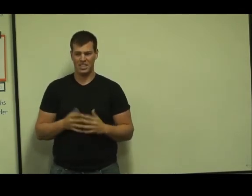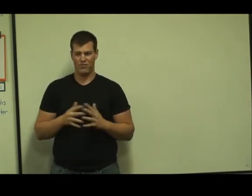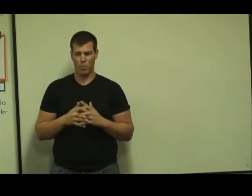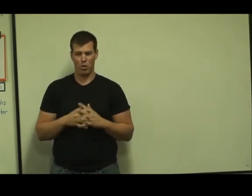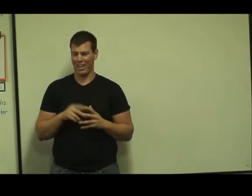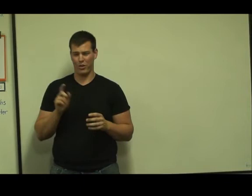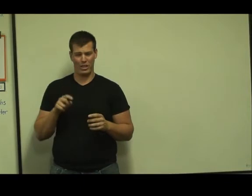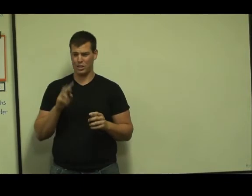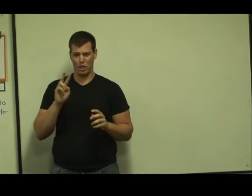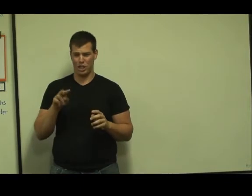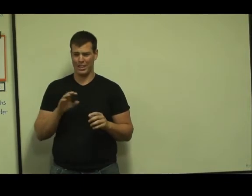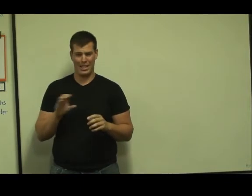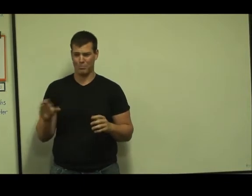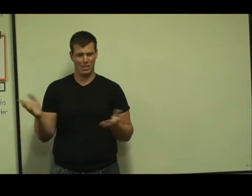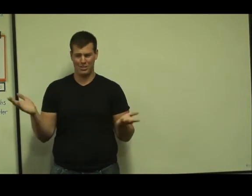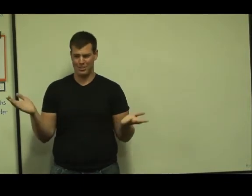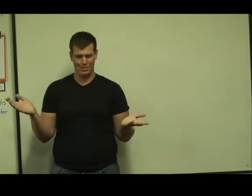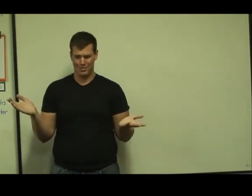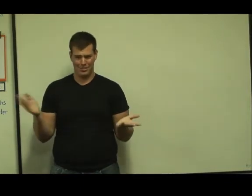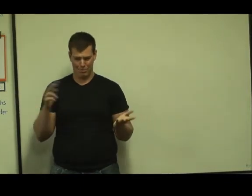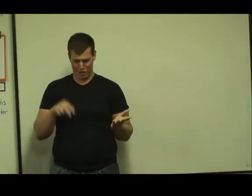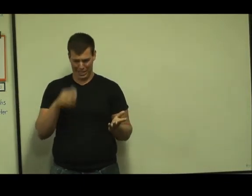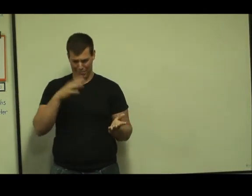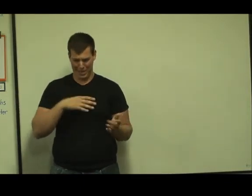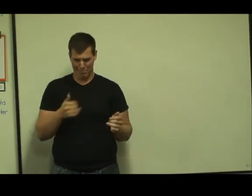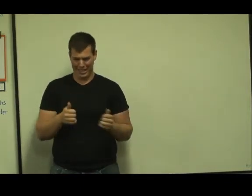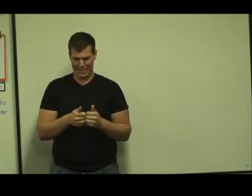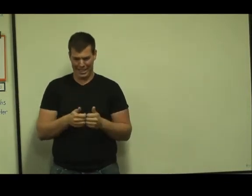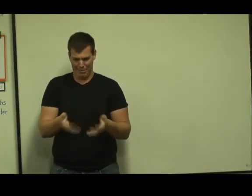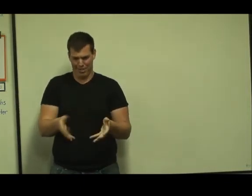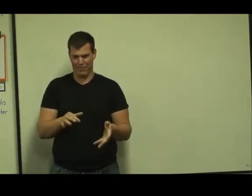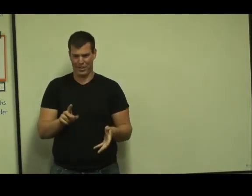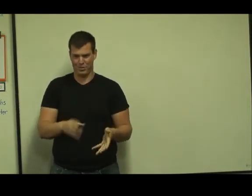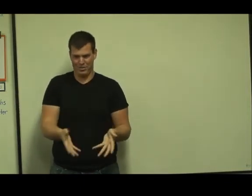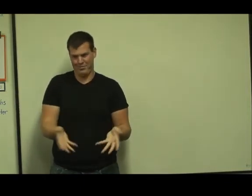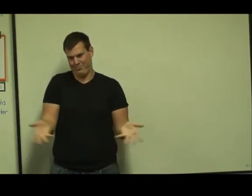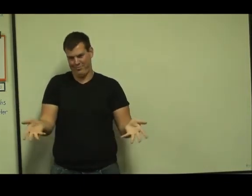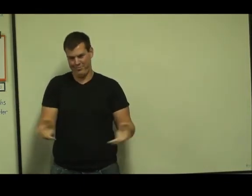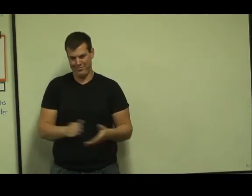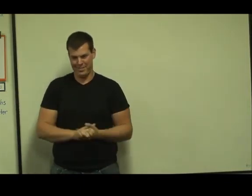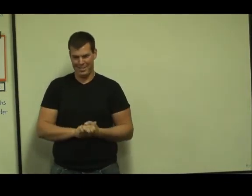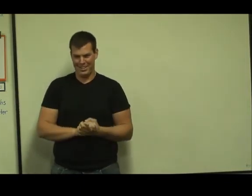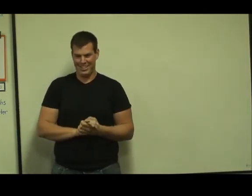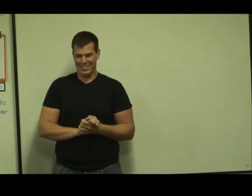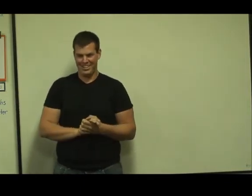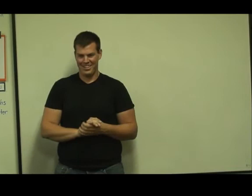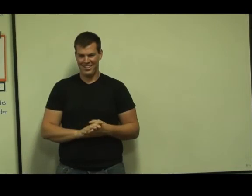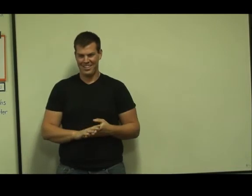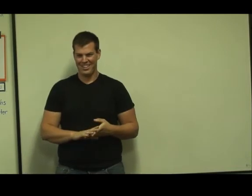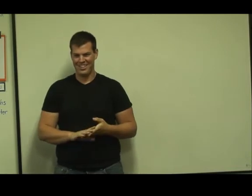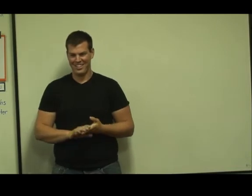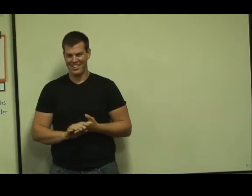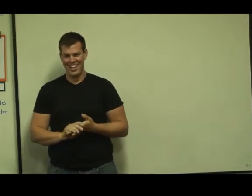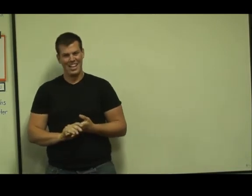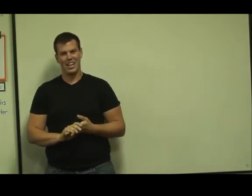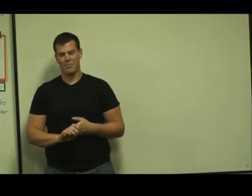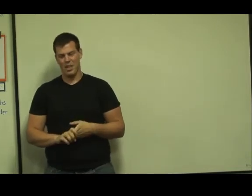get football, I would be looking at the caption. Yeah. I'm looking at the band playing the game with the film. I would get angry.